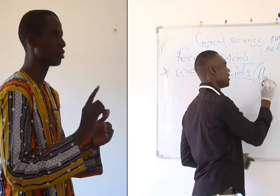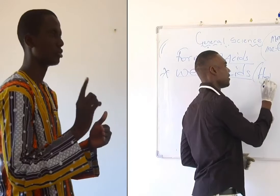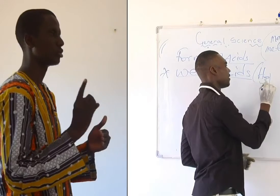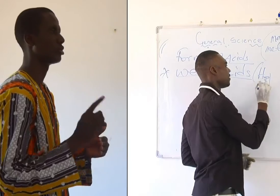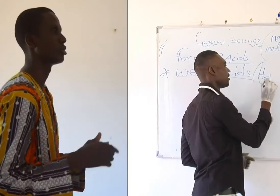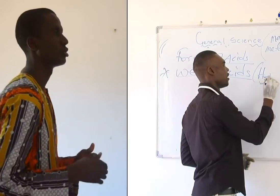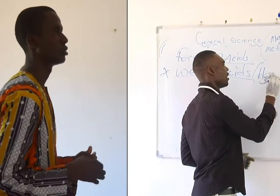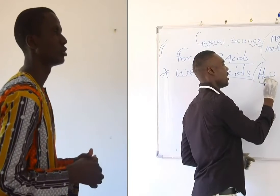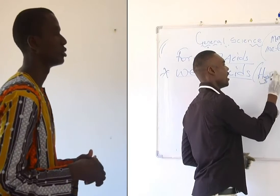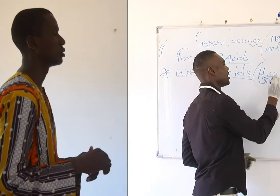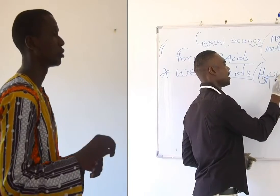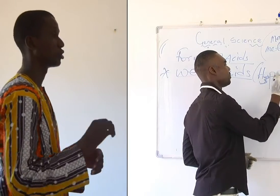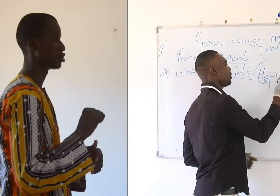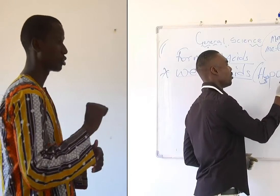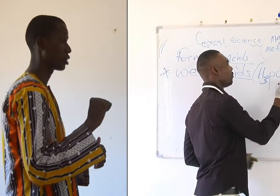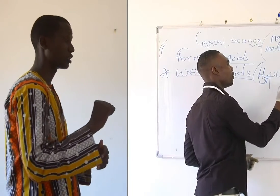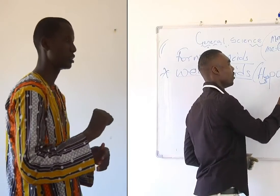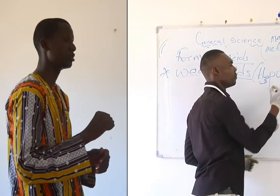acid,